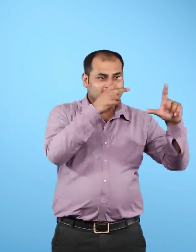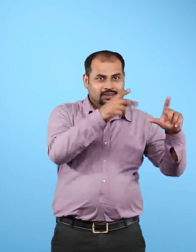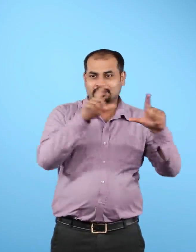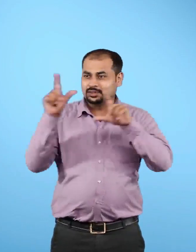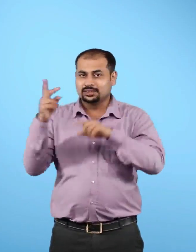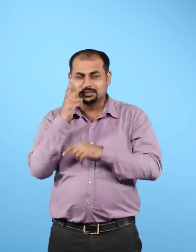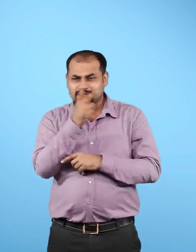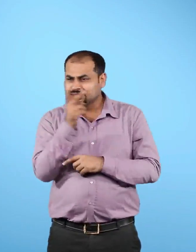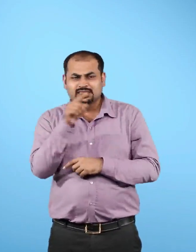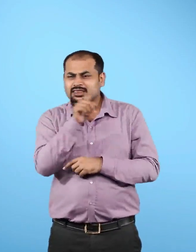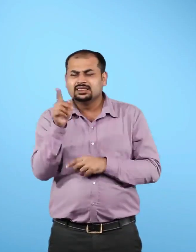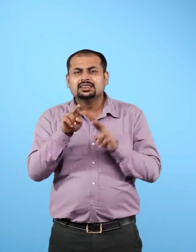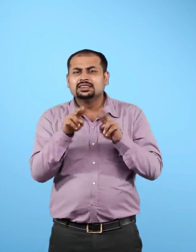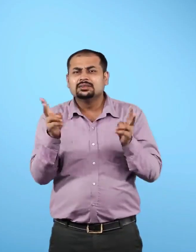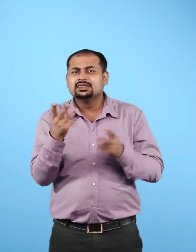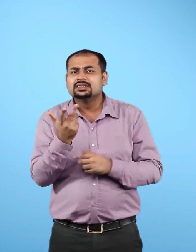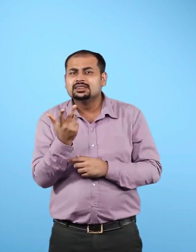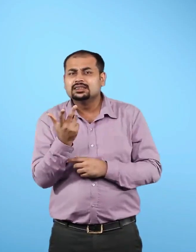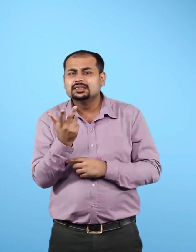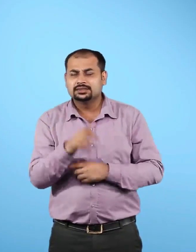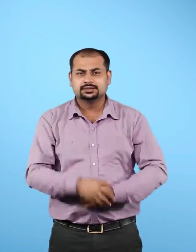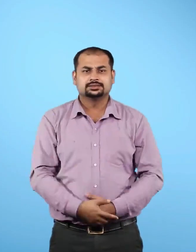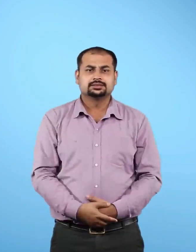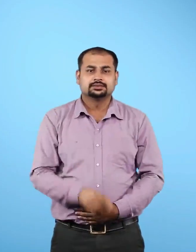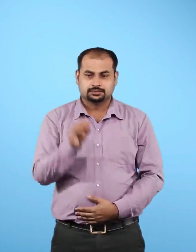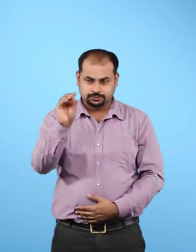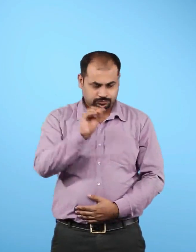Difference in size dash.